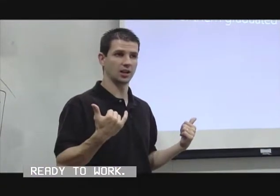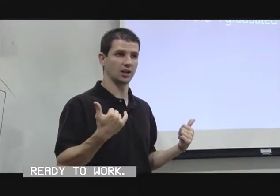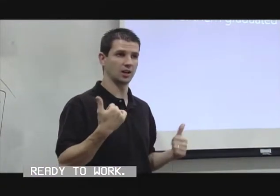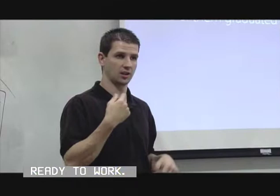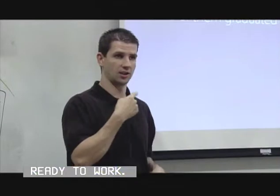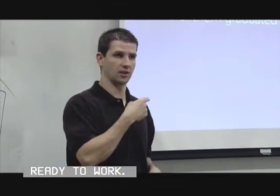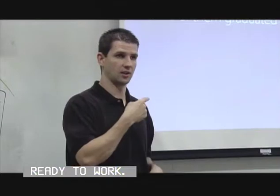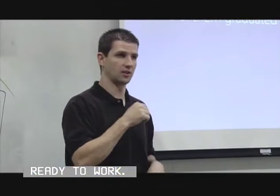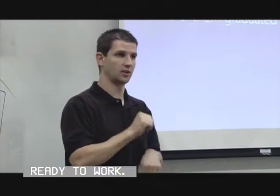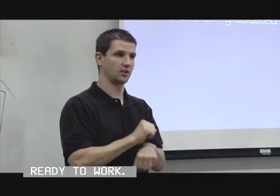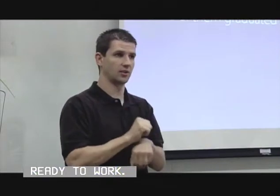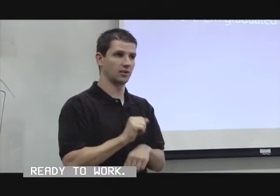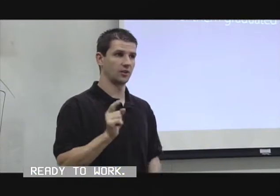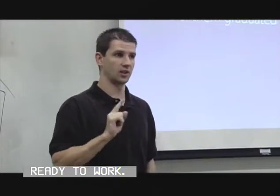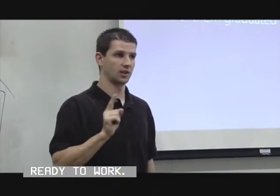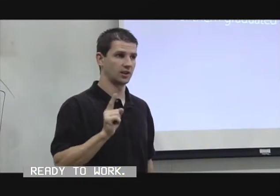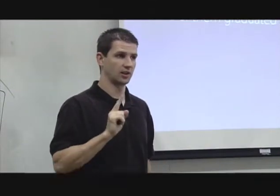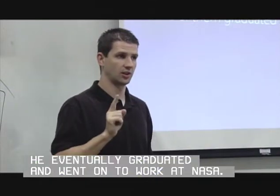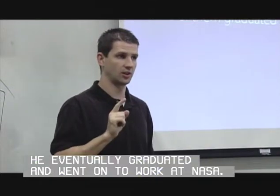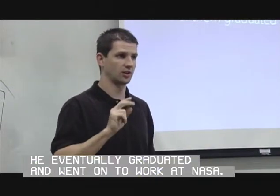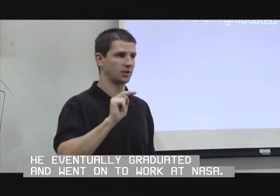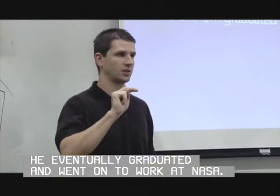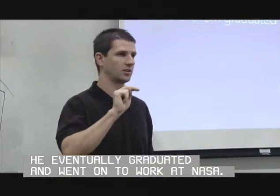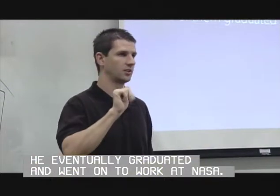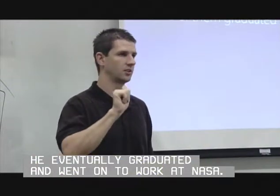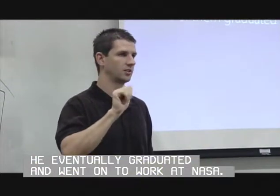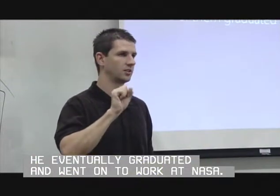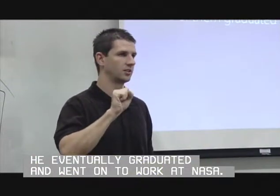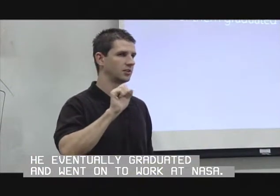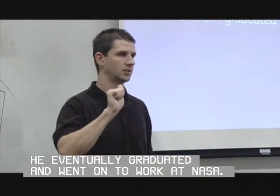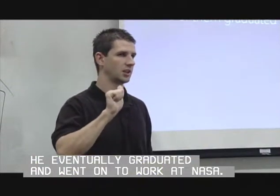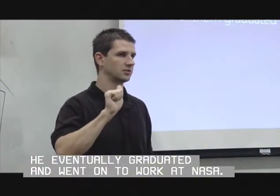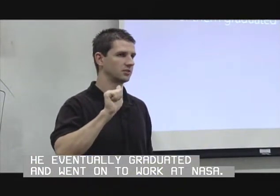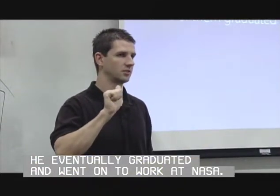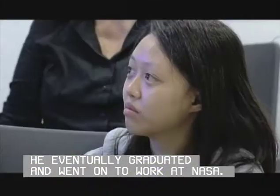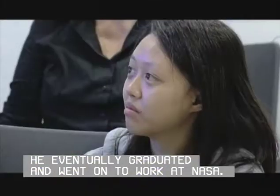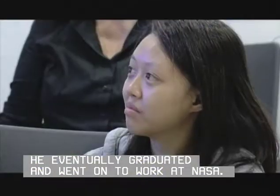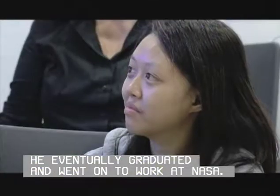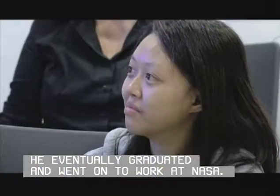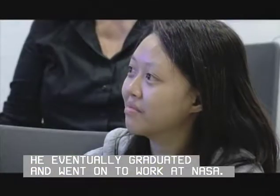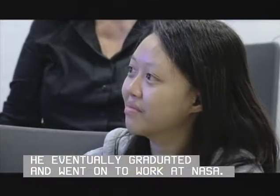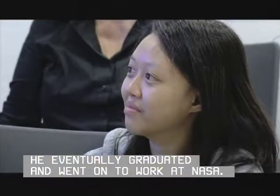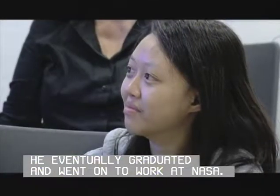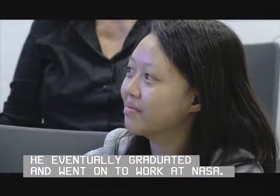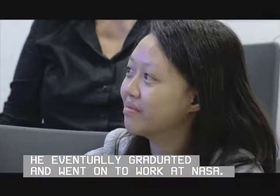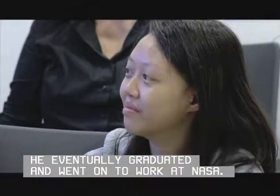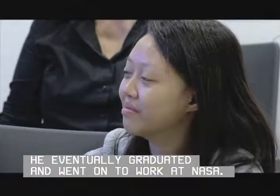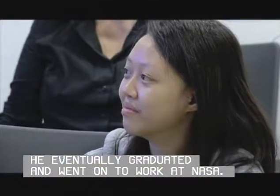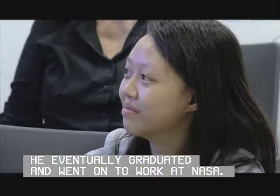ready to work. He eventually graduated and went on to work at NASA.